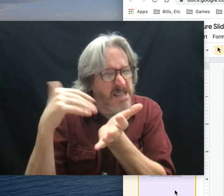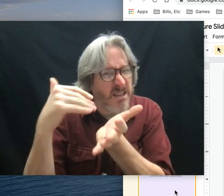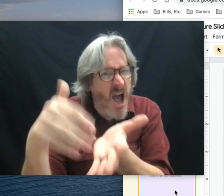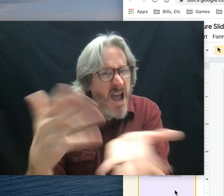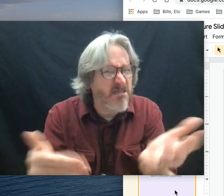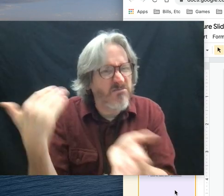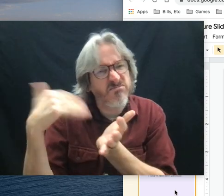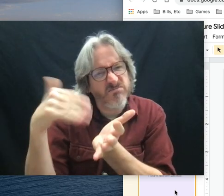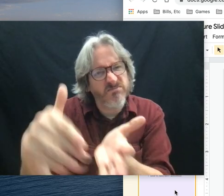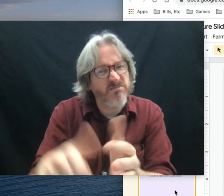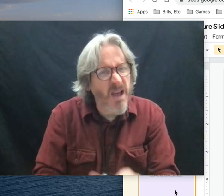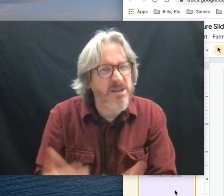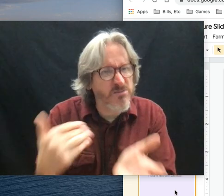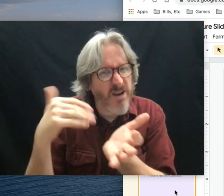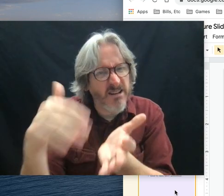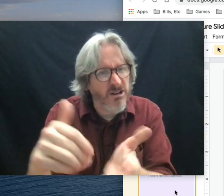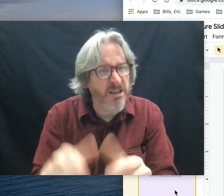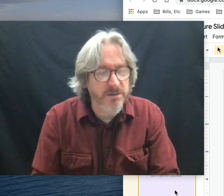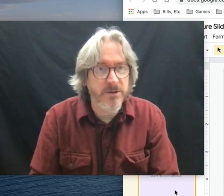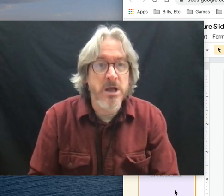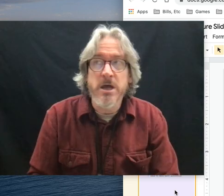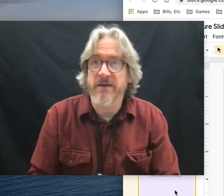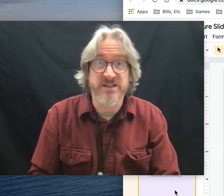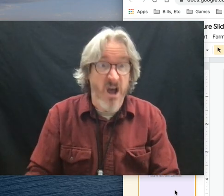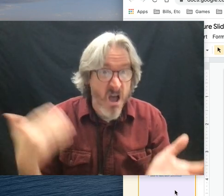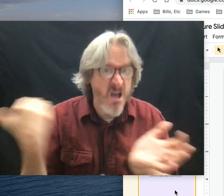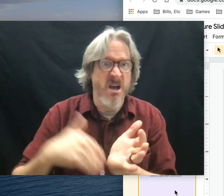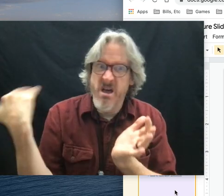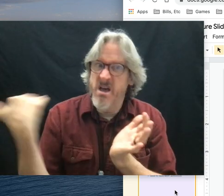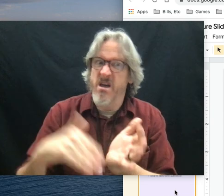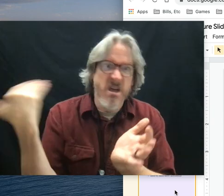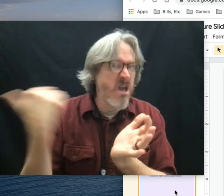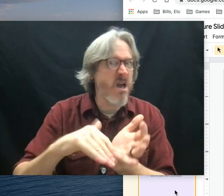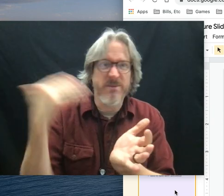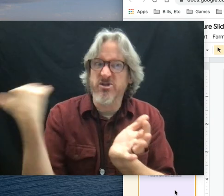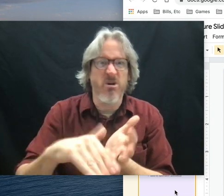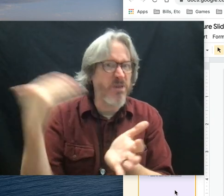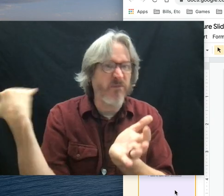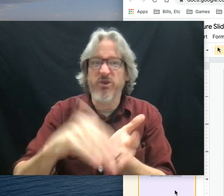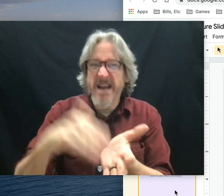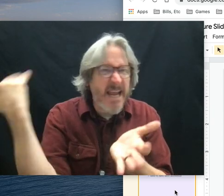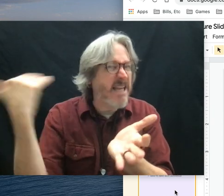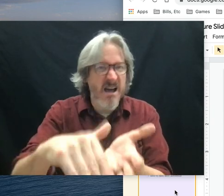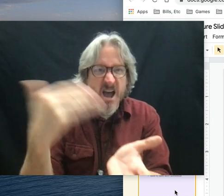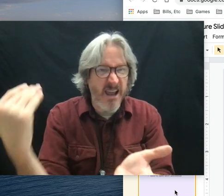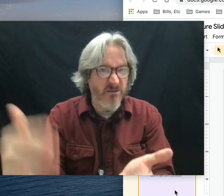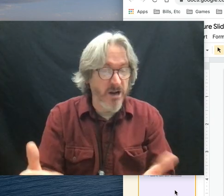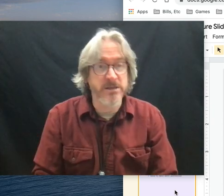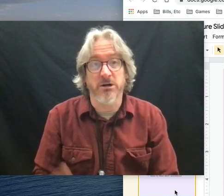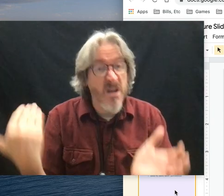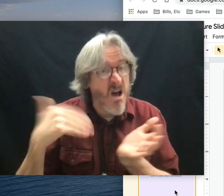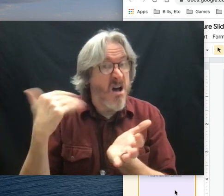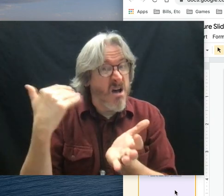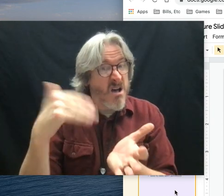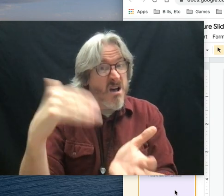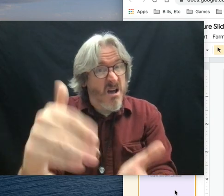it happens a lot. It happens regularly. If it happens all the freaking time, right?